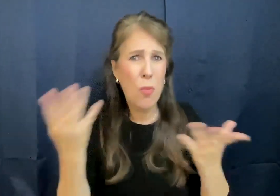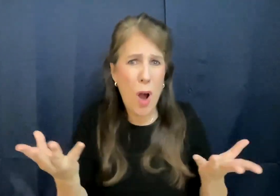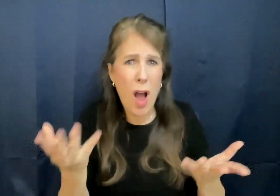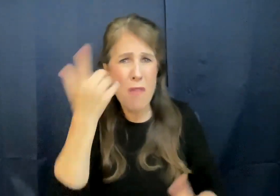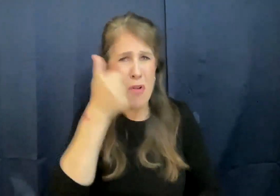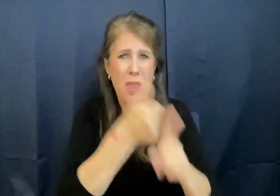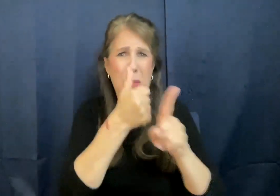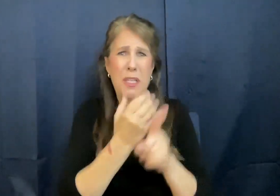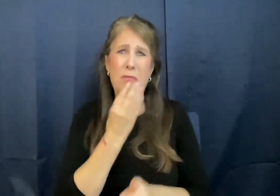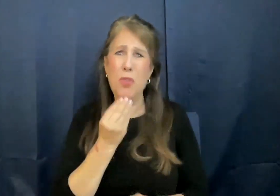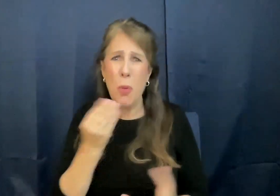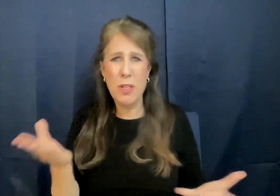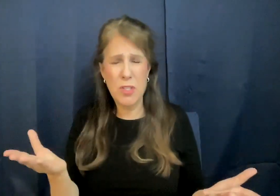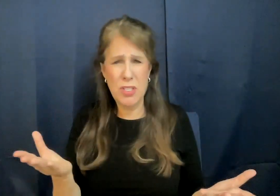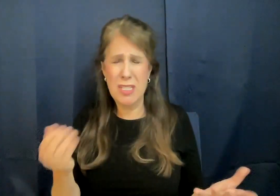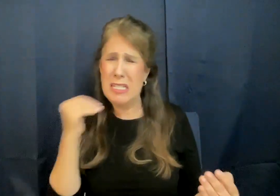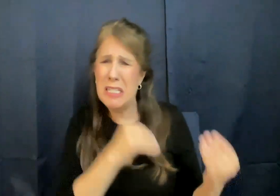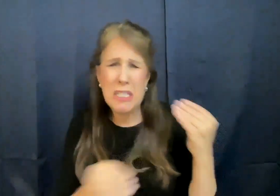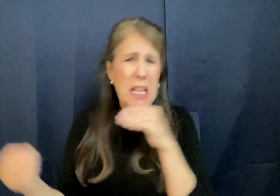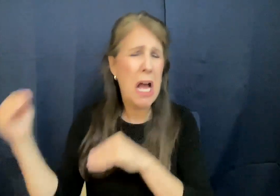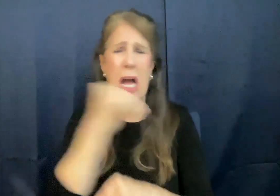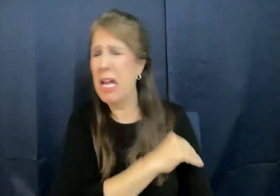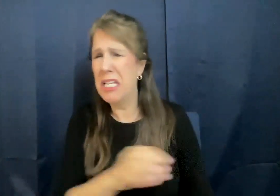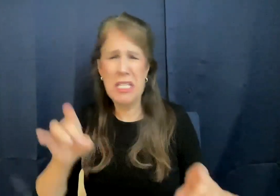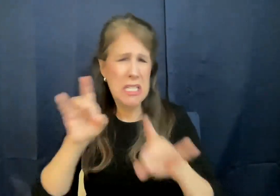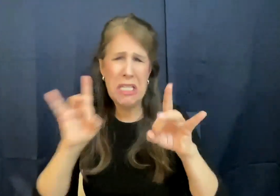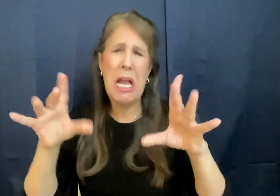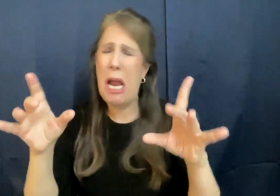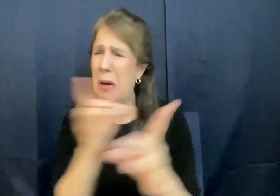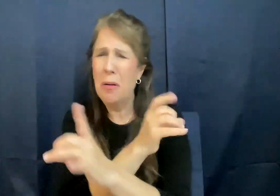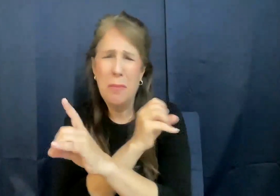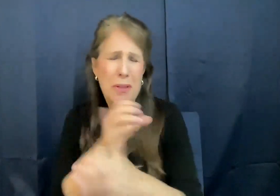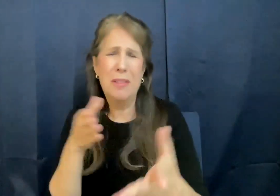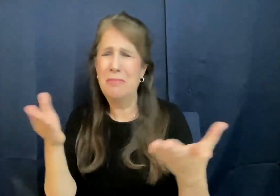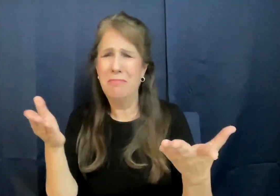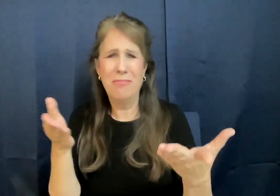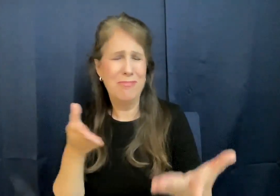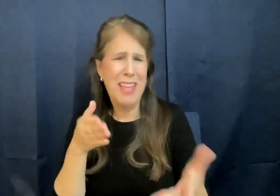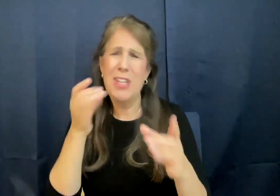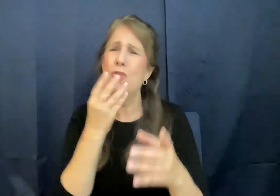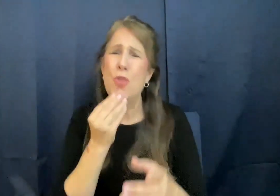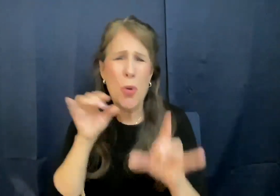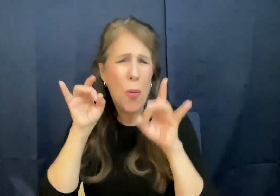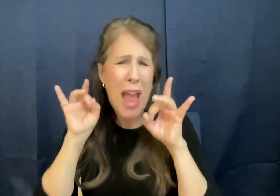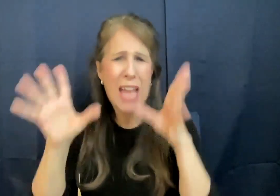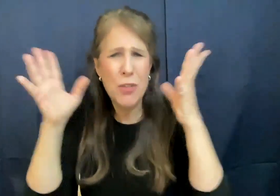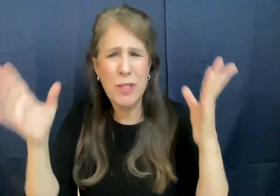the brutality, the disgraceful outbursts of ancient anti-Semitism are an embarrassment to all